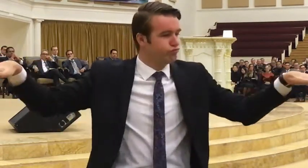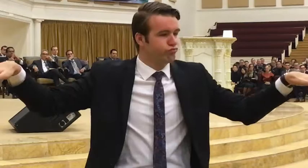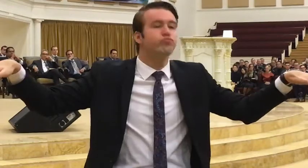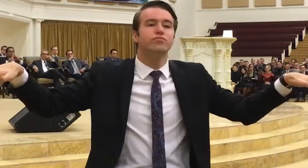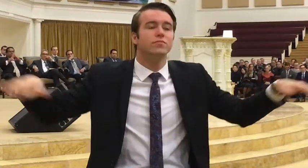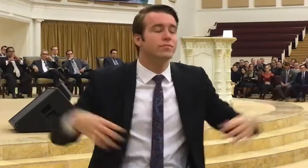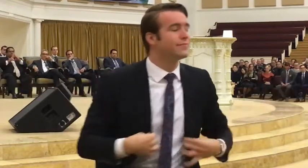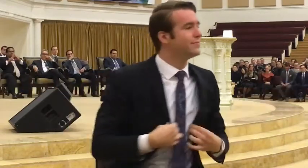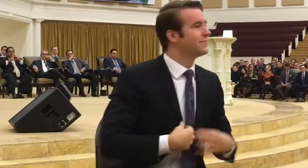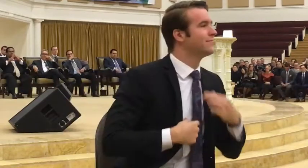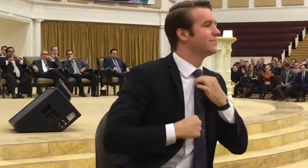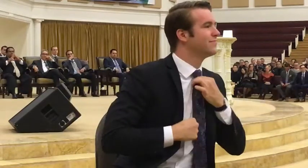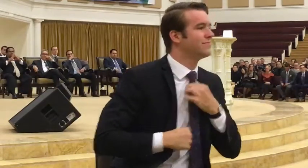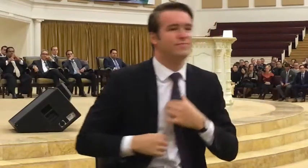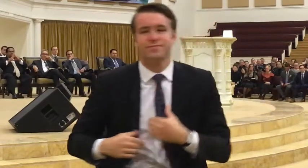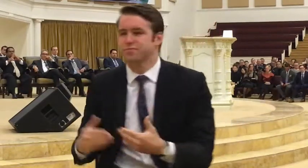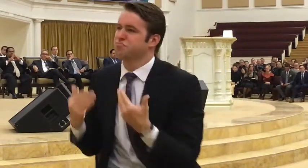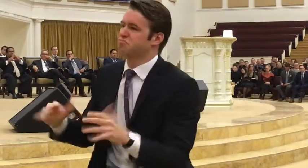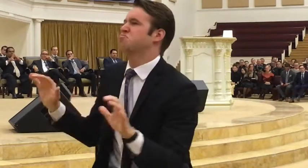clothes.